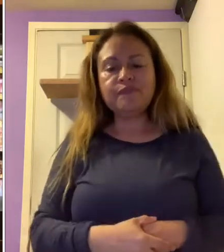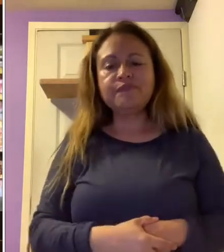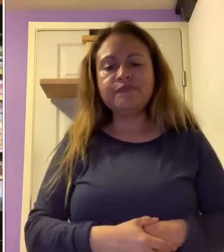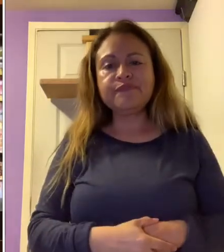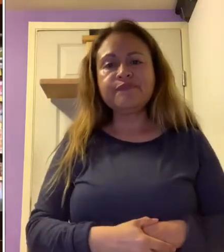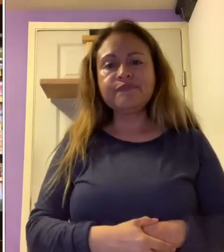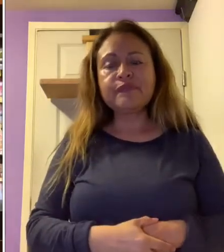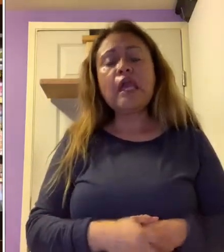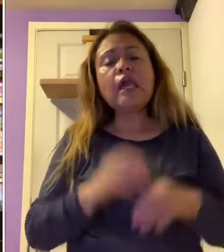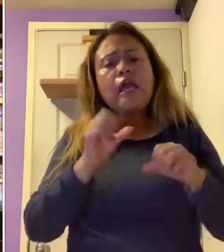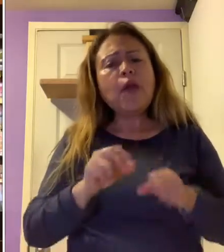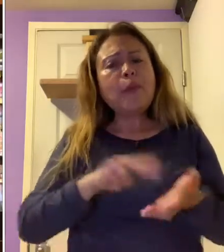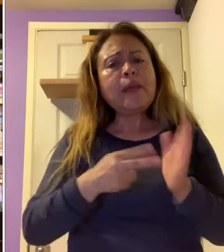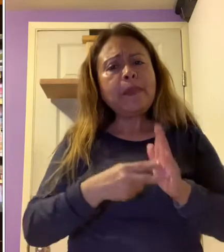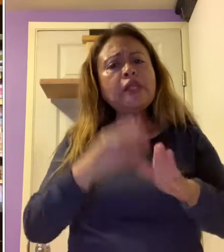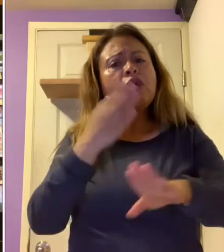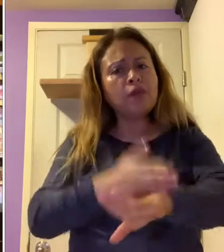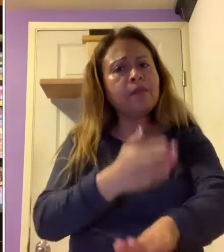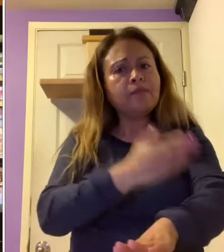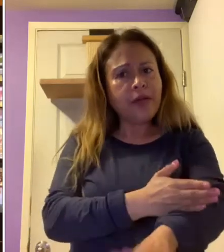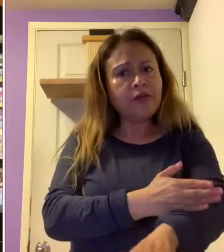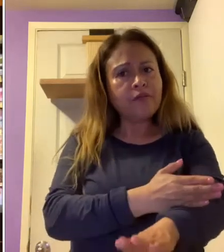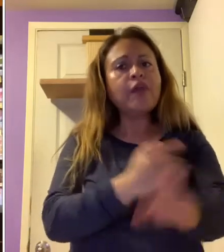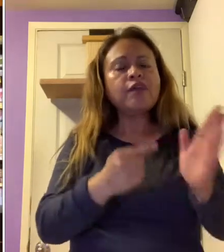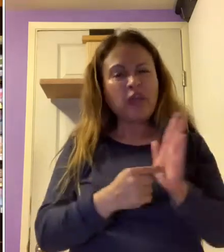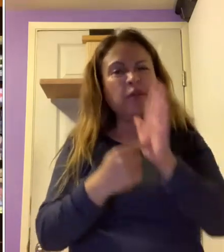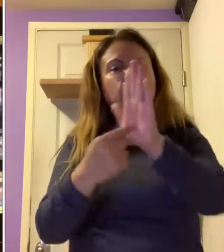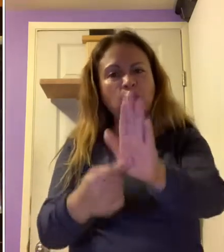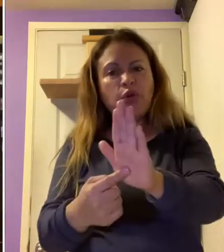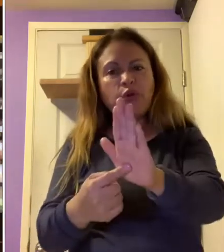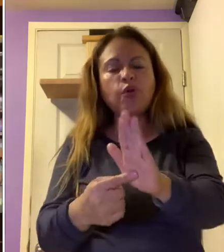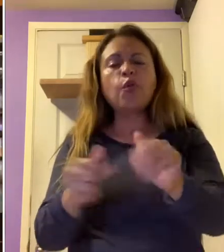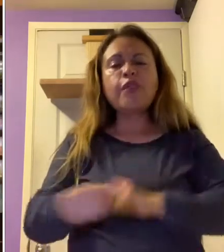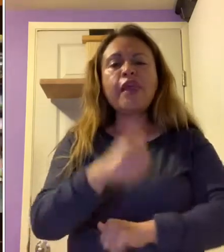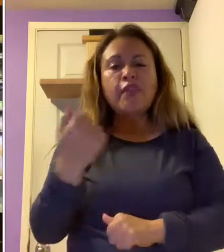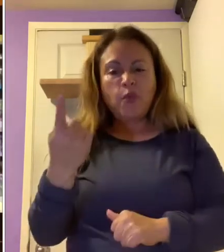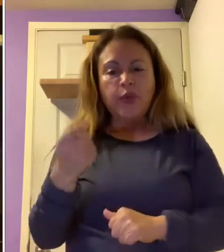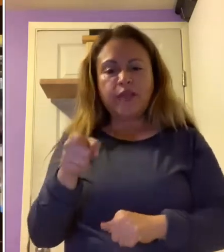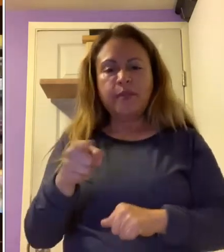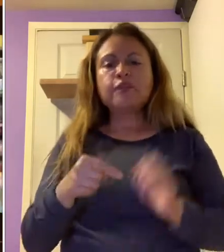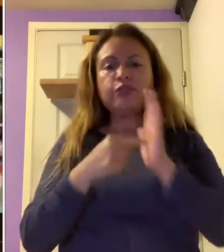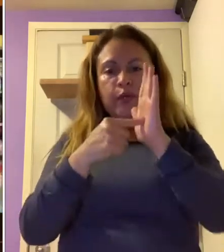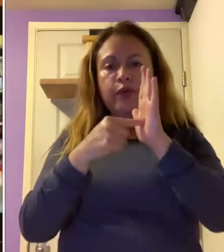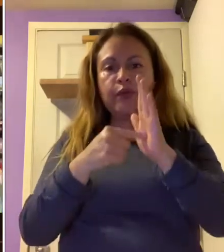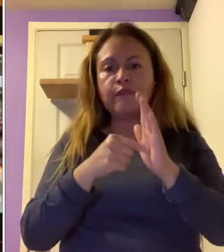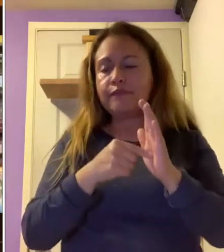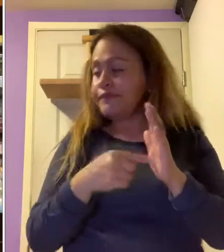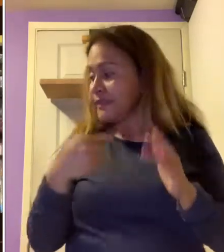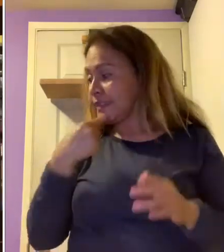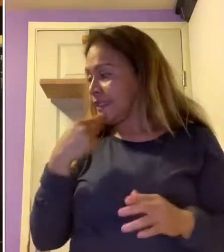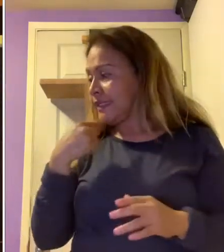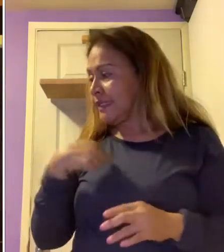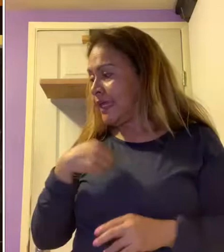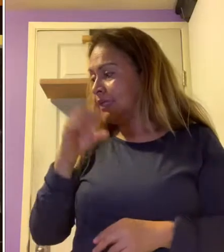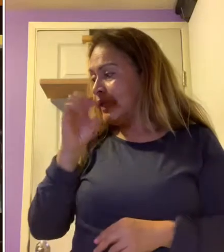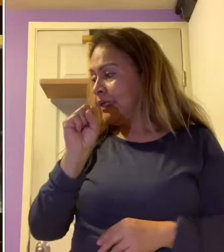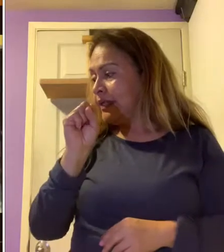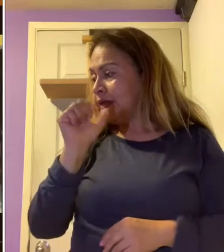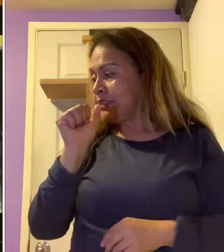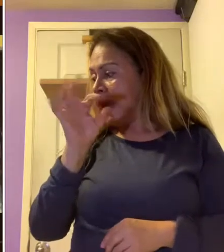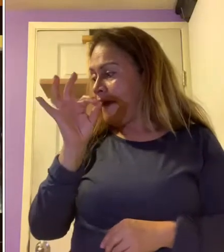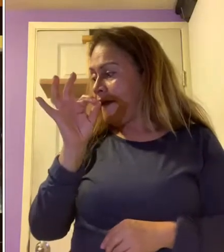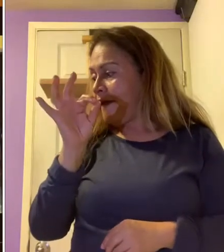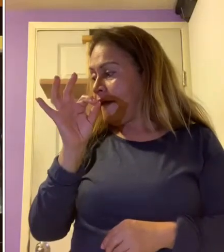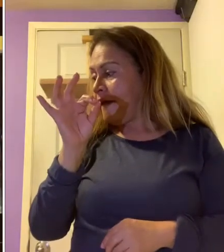And when I say it could be better, I'm going to lead by example with this one right here. Saffron